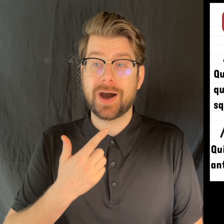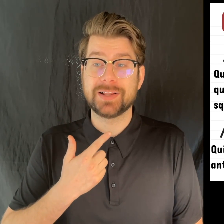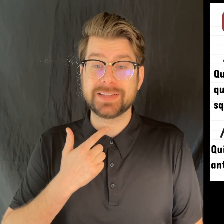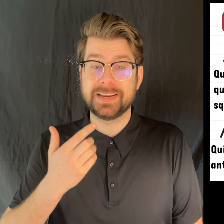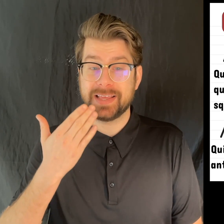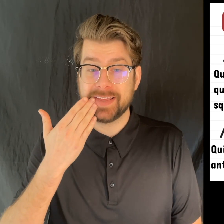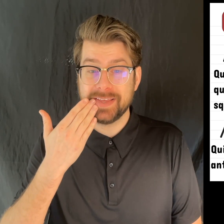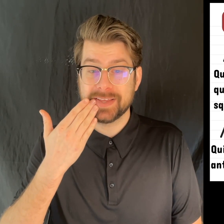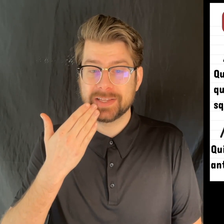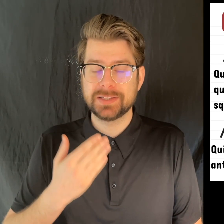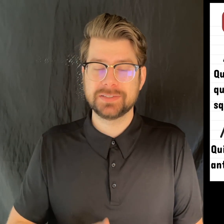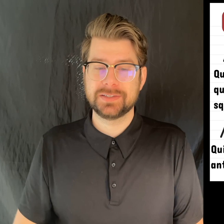quality,